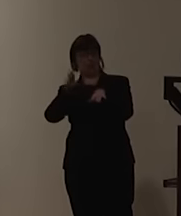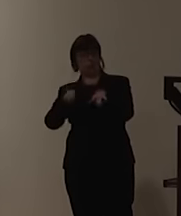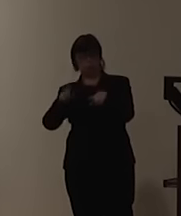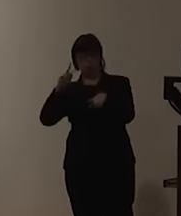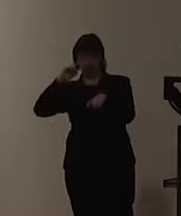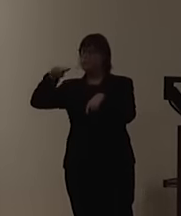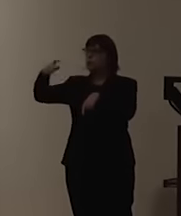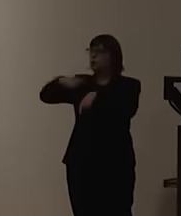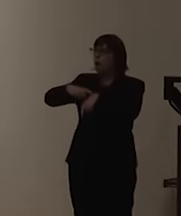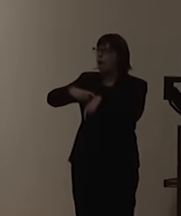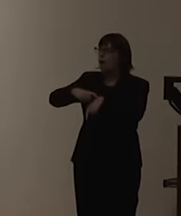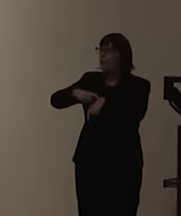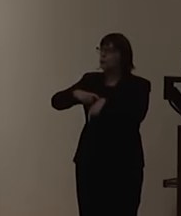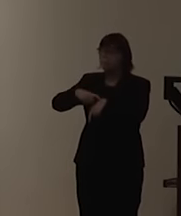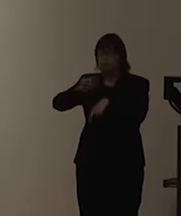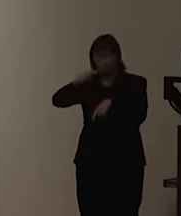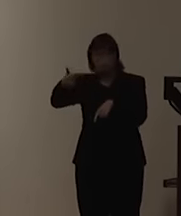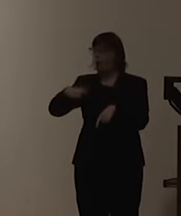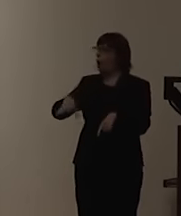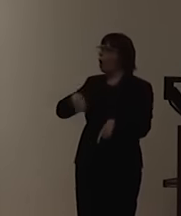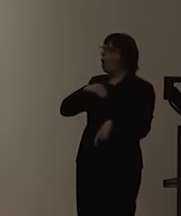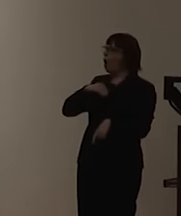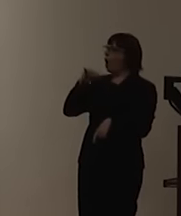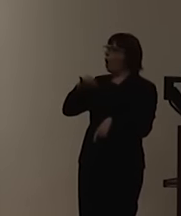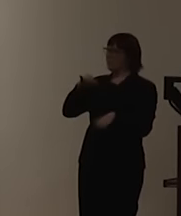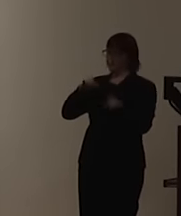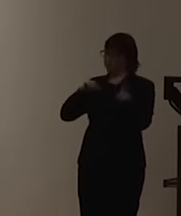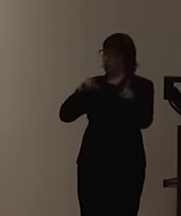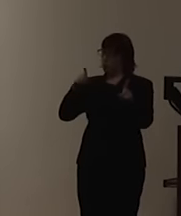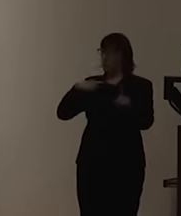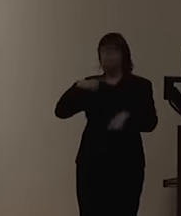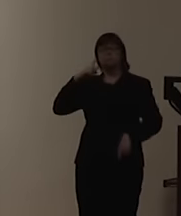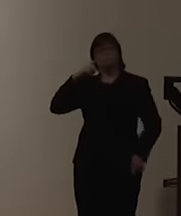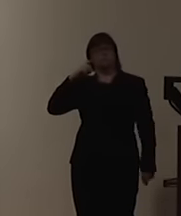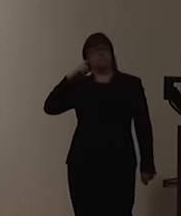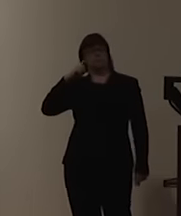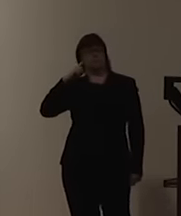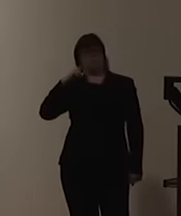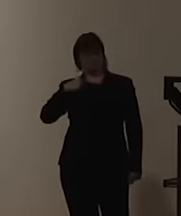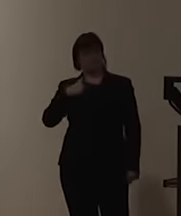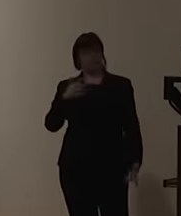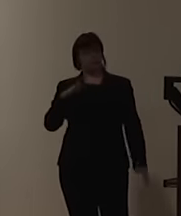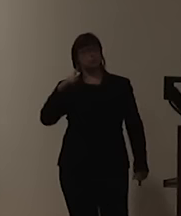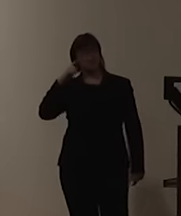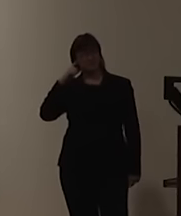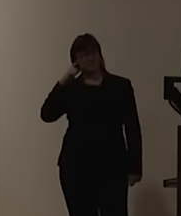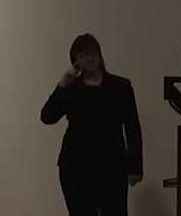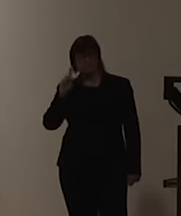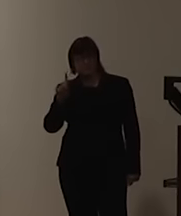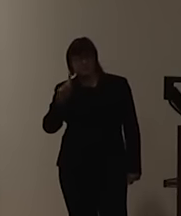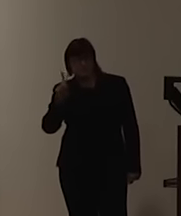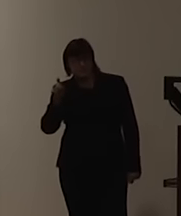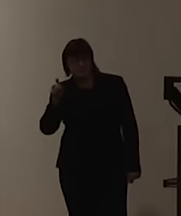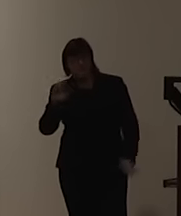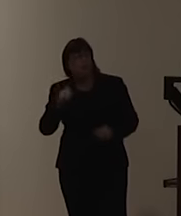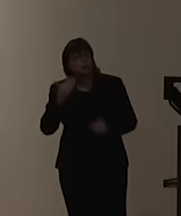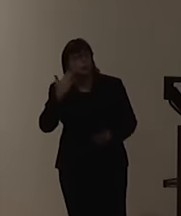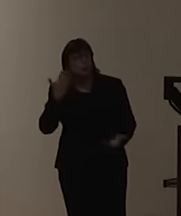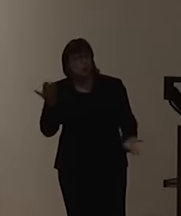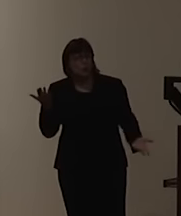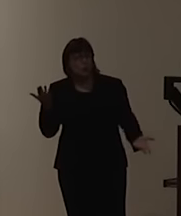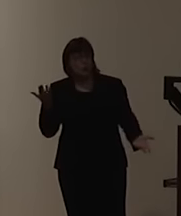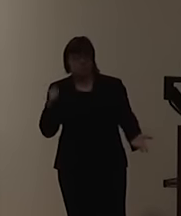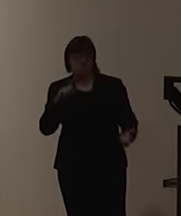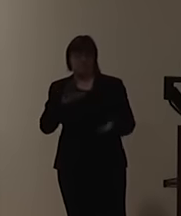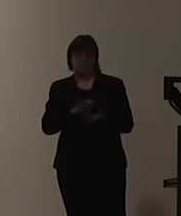you should be saying, oh, really? I said that, you know. I said, really? How would you know?